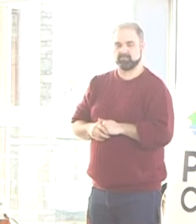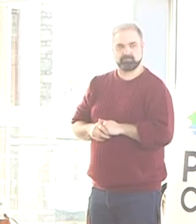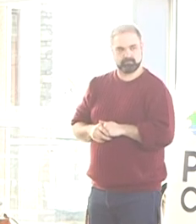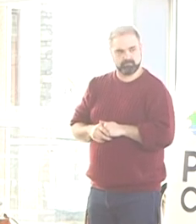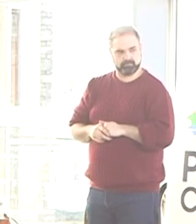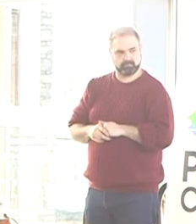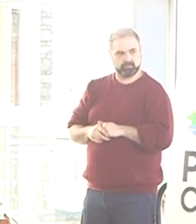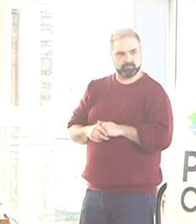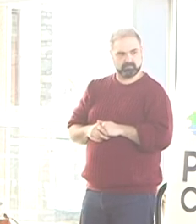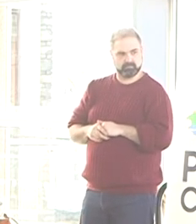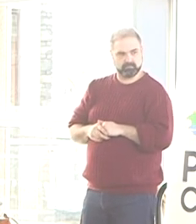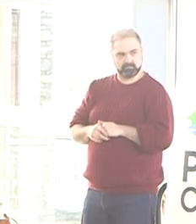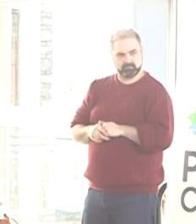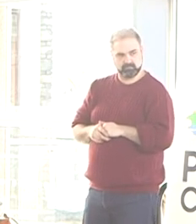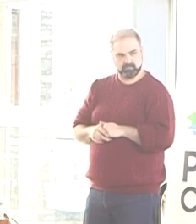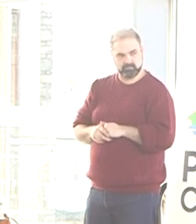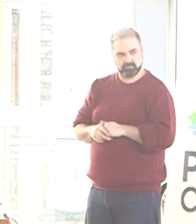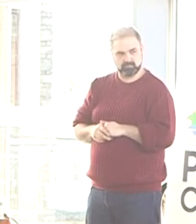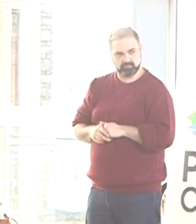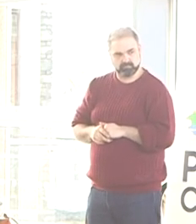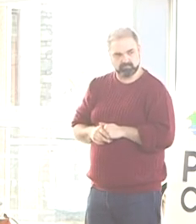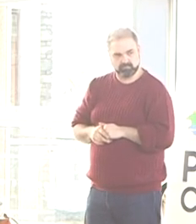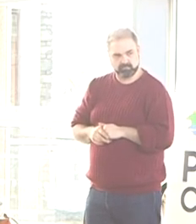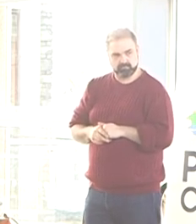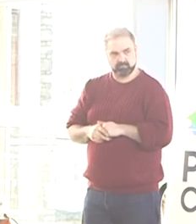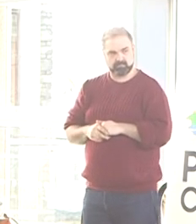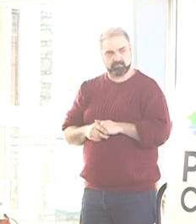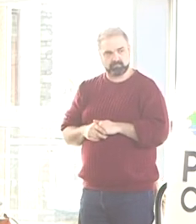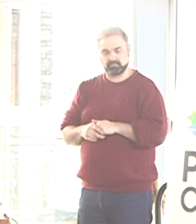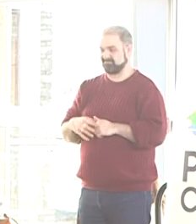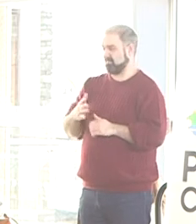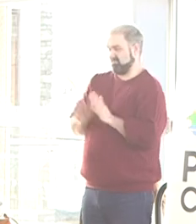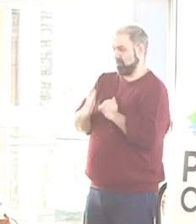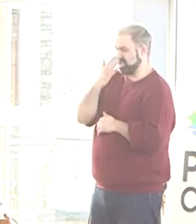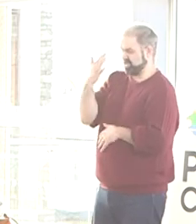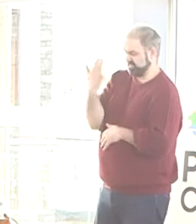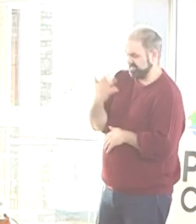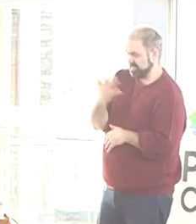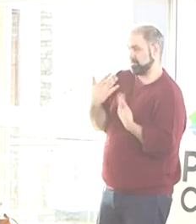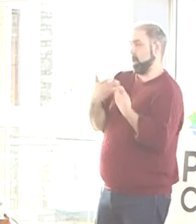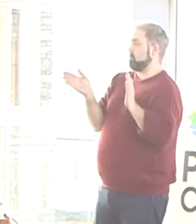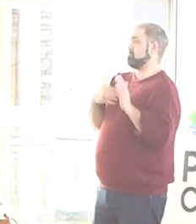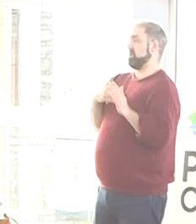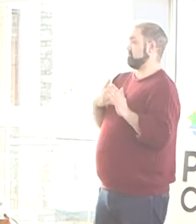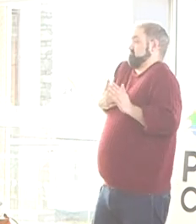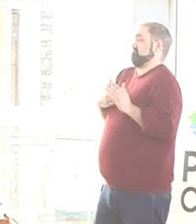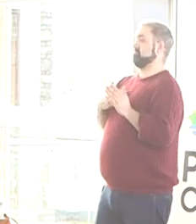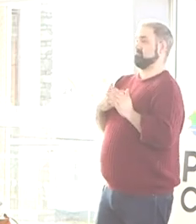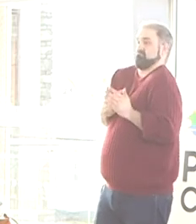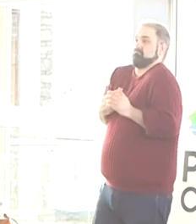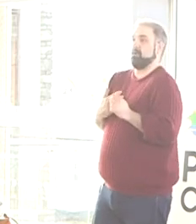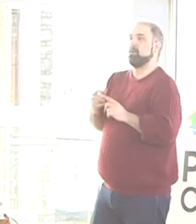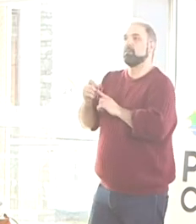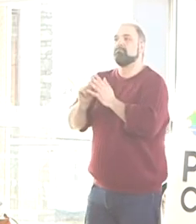It was one of those things. I've always been, you know, since 15. I've been out. It wasn't an issue for me. But